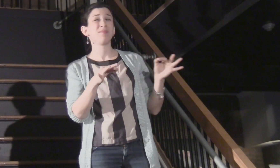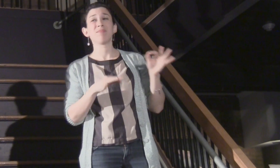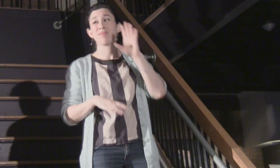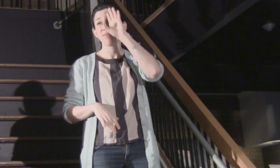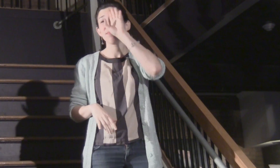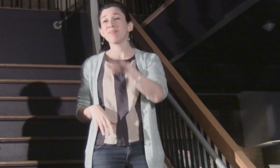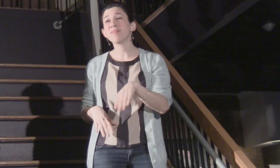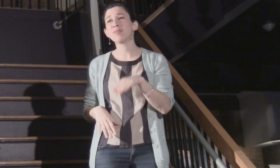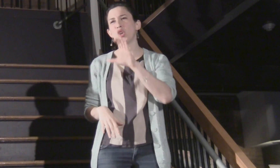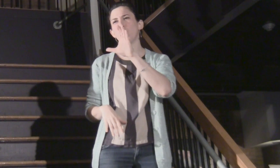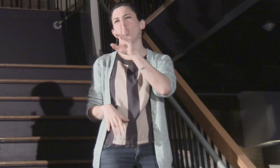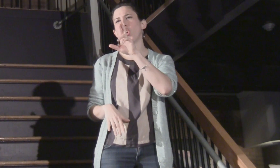said, they were explaining